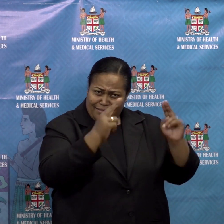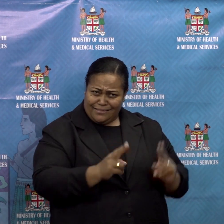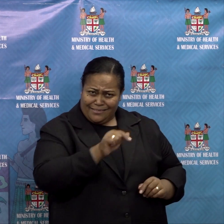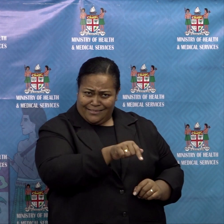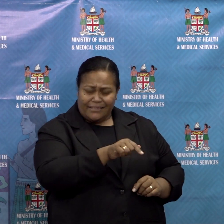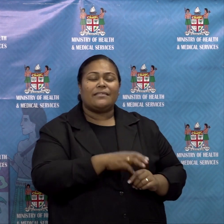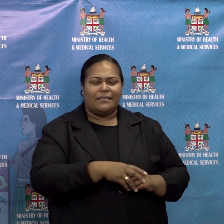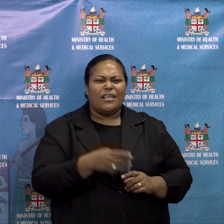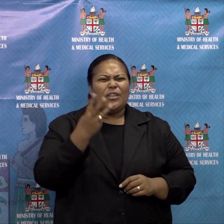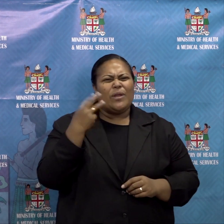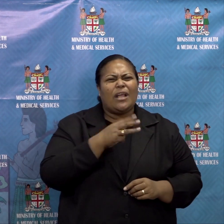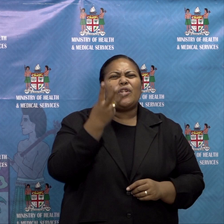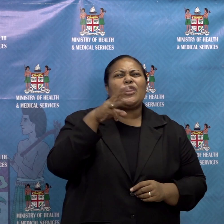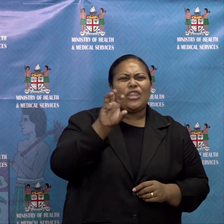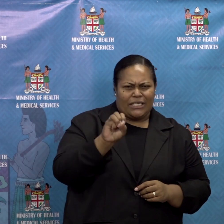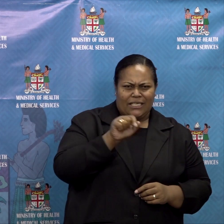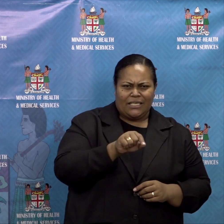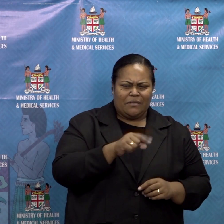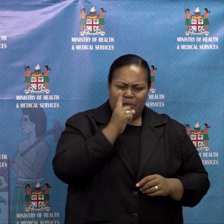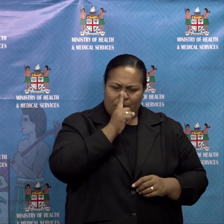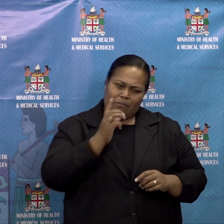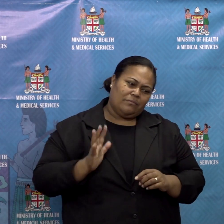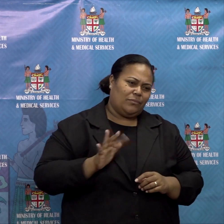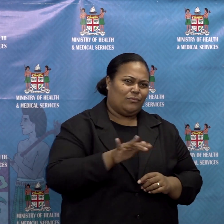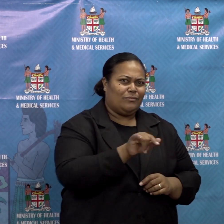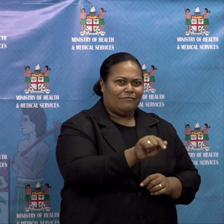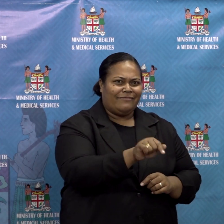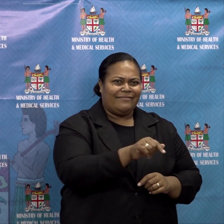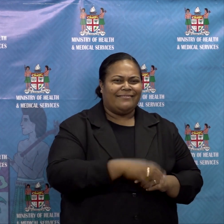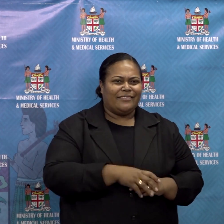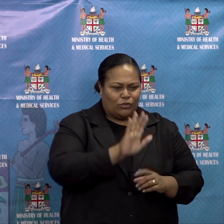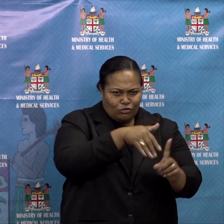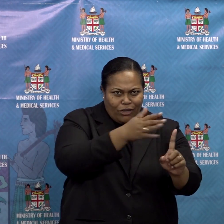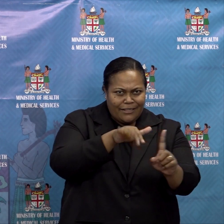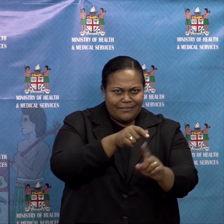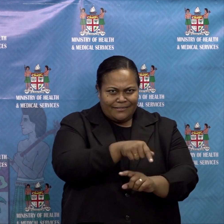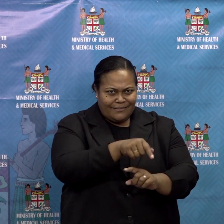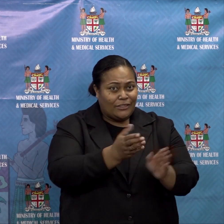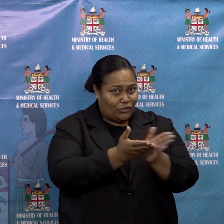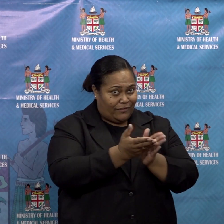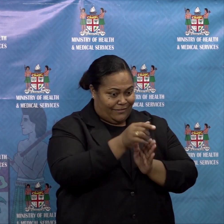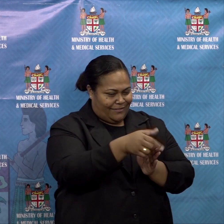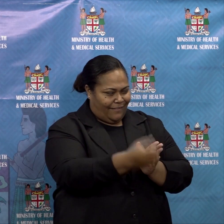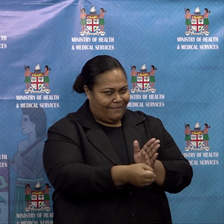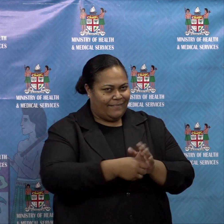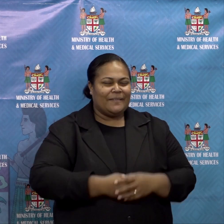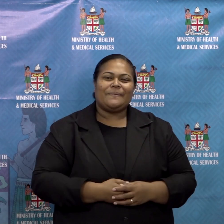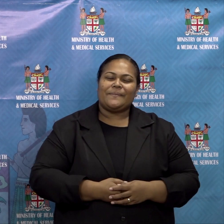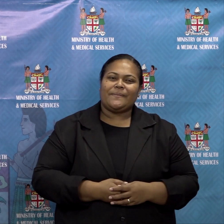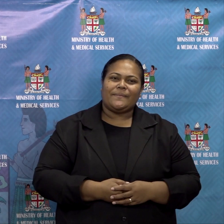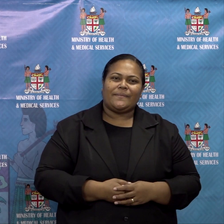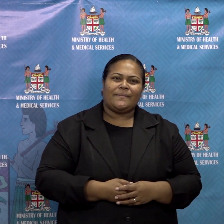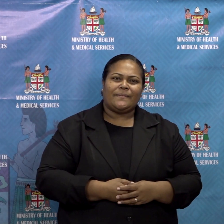1,338 individuals have gone through the triage services at the field hospital, and the field